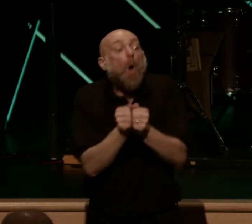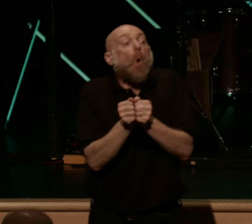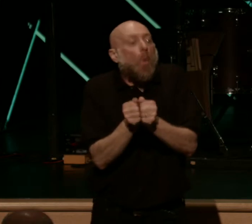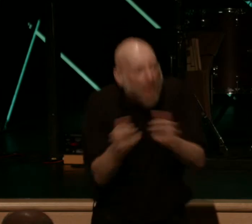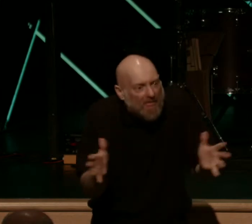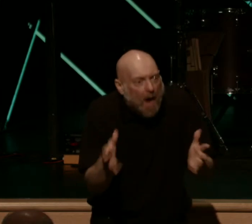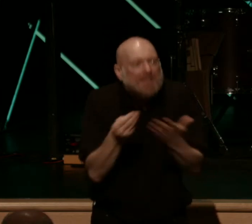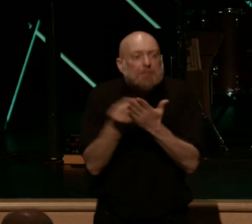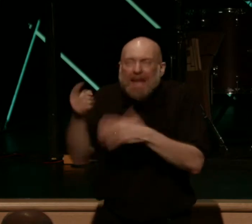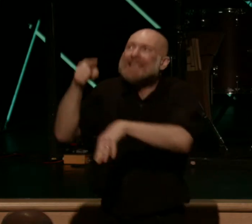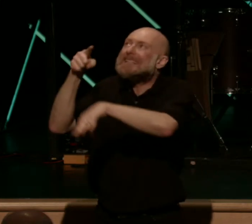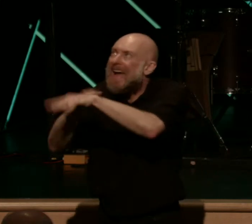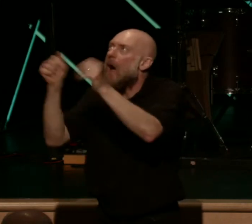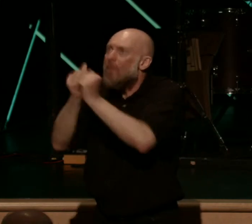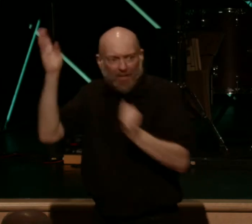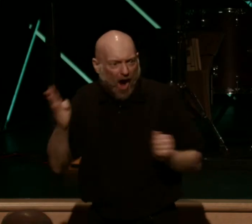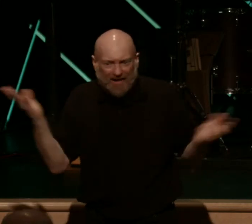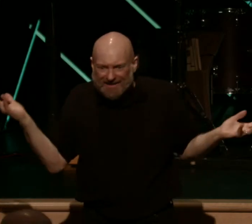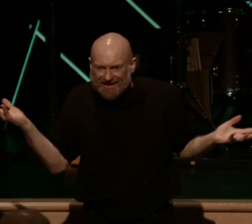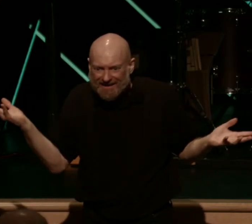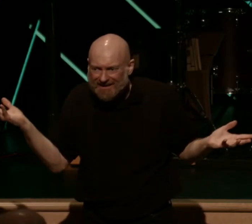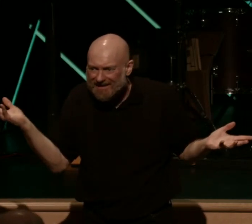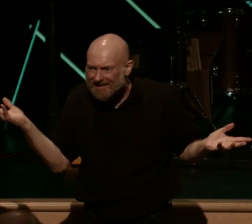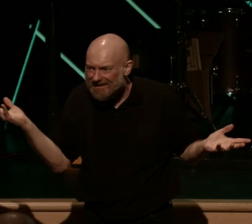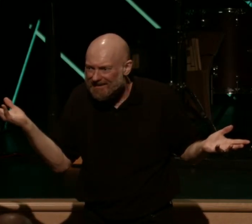from spending time with God.